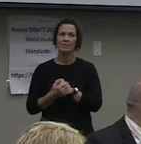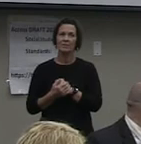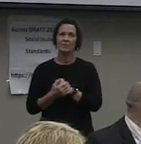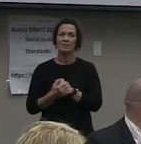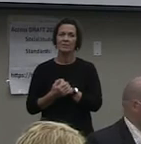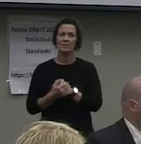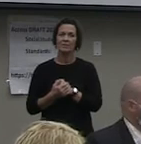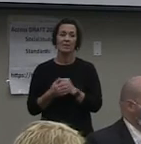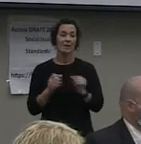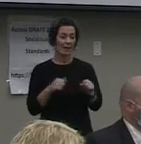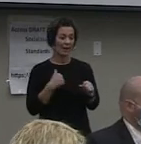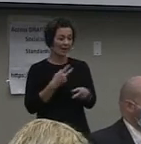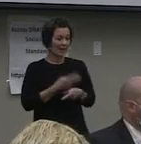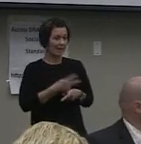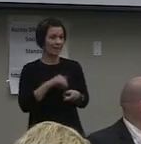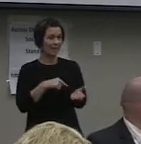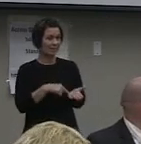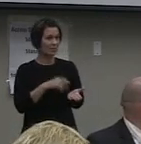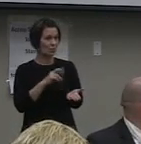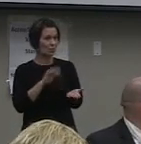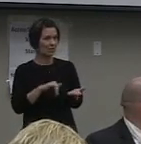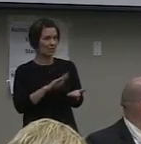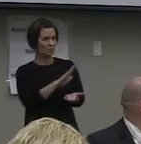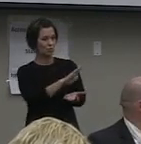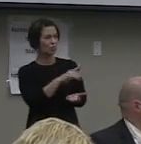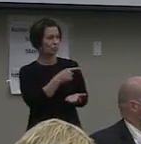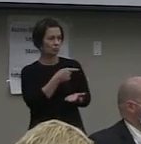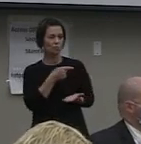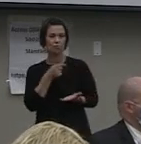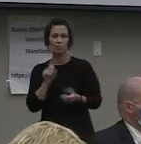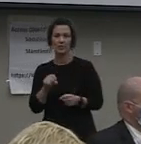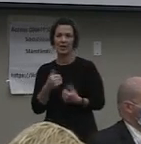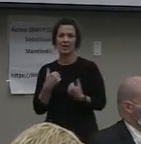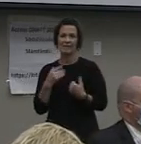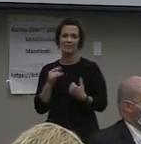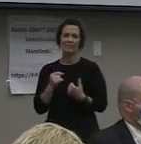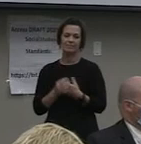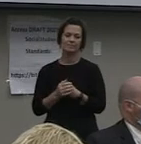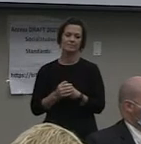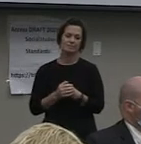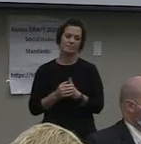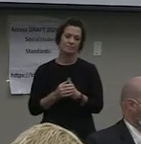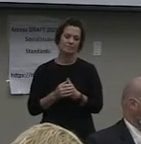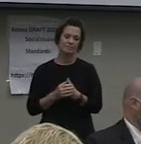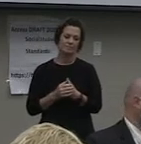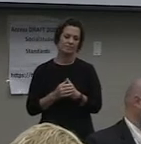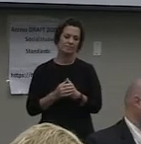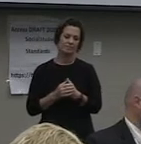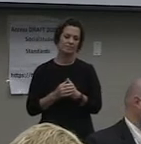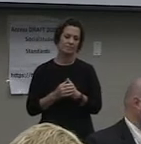May I have this copy? Sure. You may have it. Thank you.